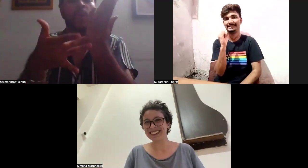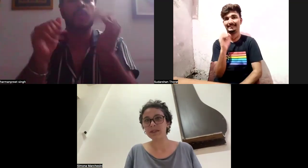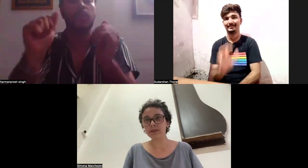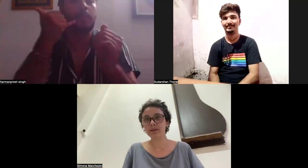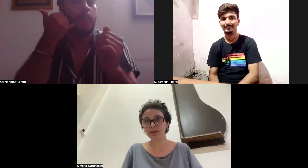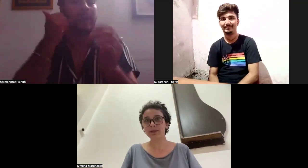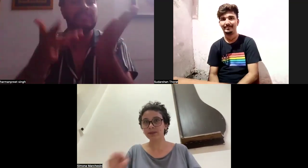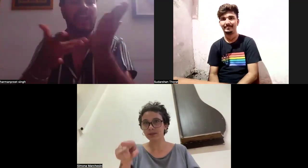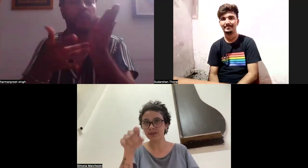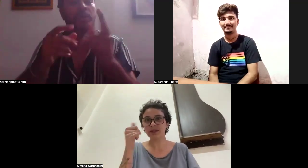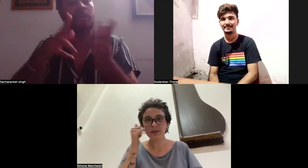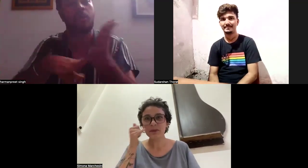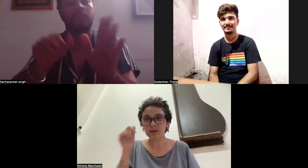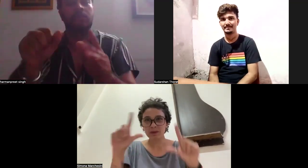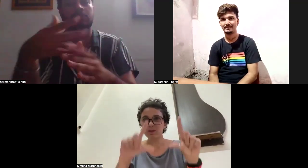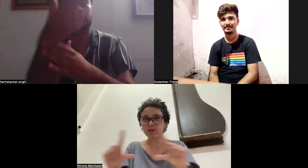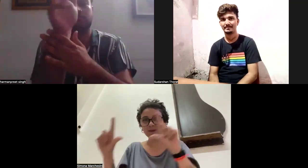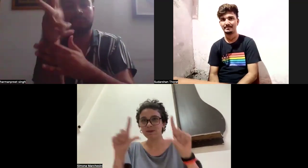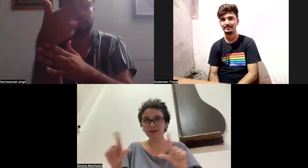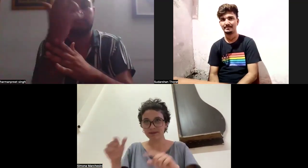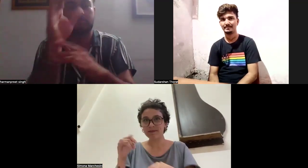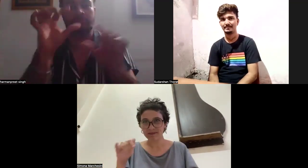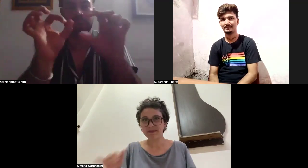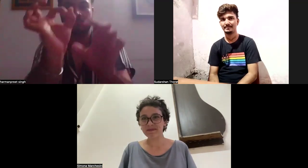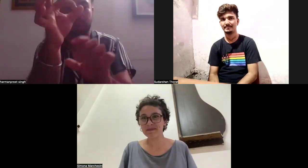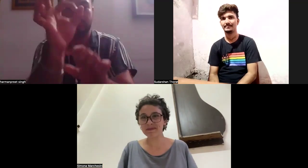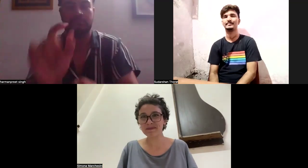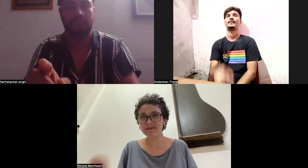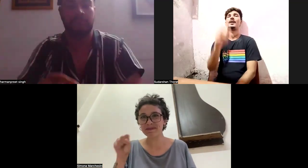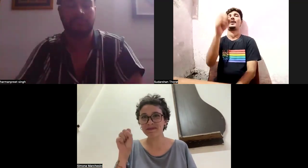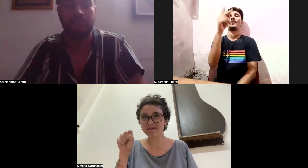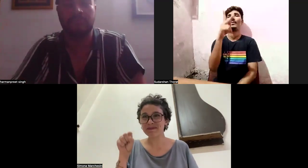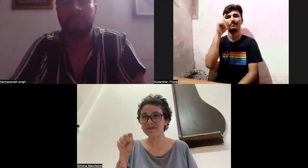device at a better angle.